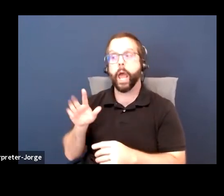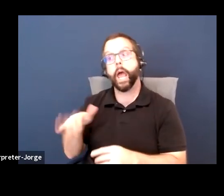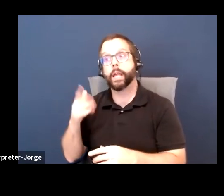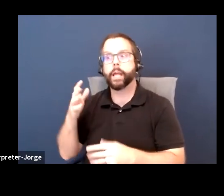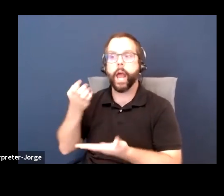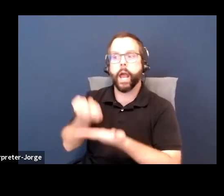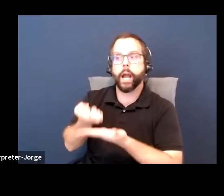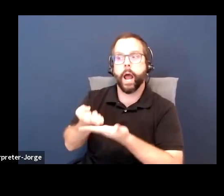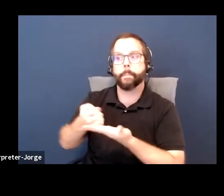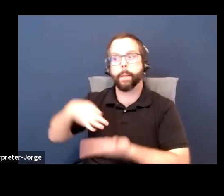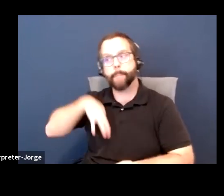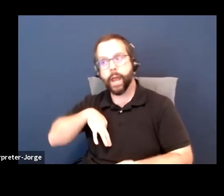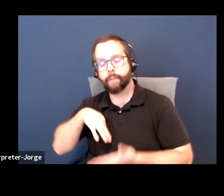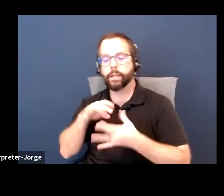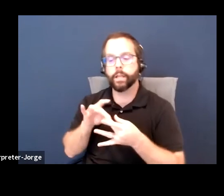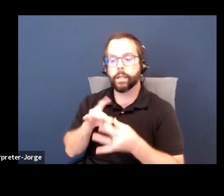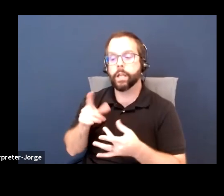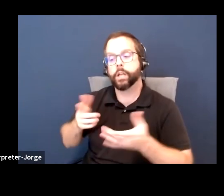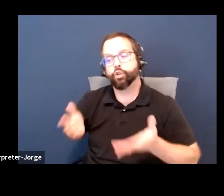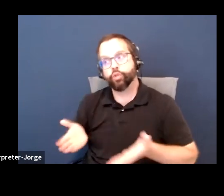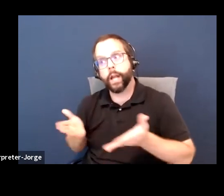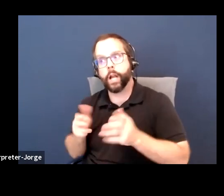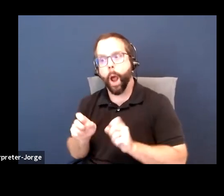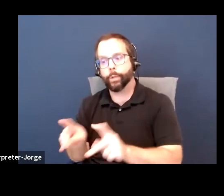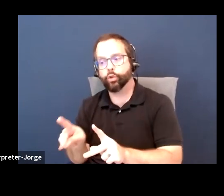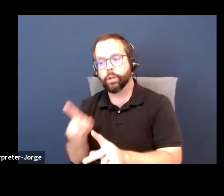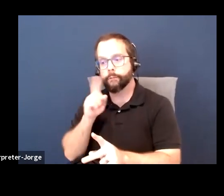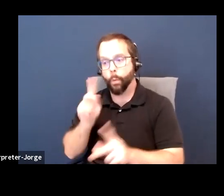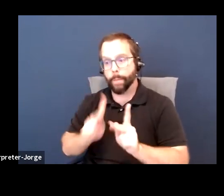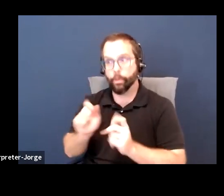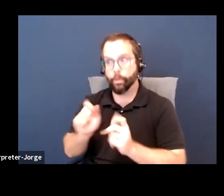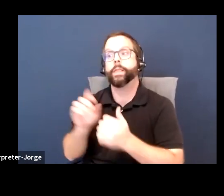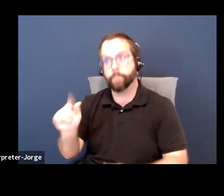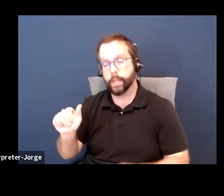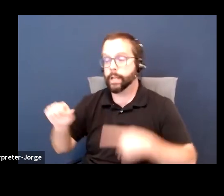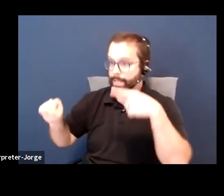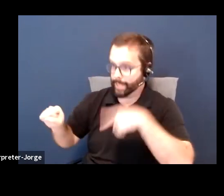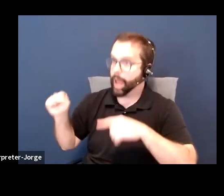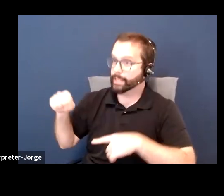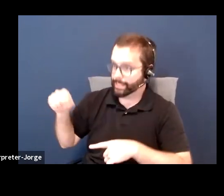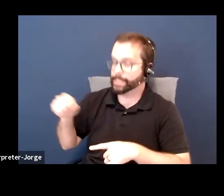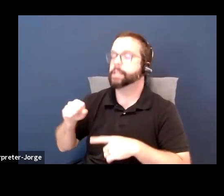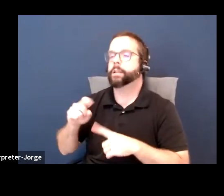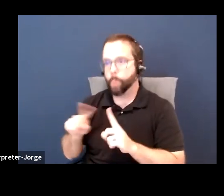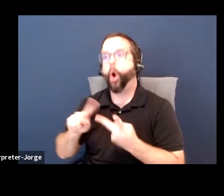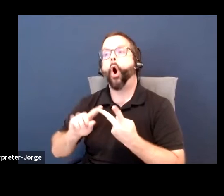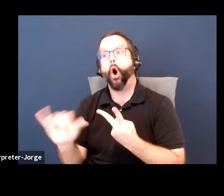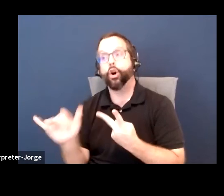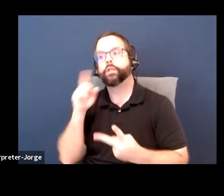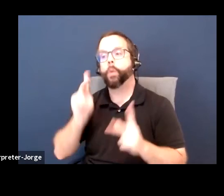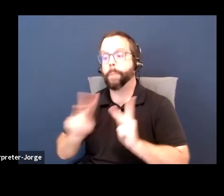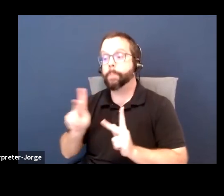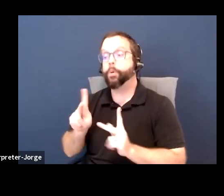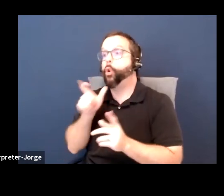just creating these opportunities for an individual with a disability, you're also creating it for the people that might be